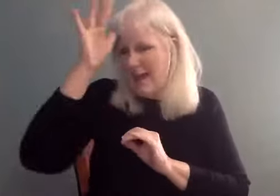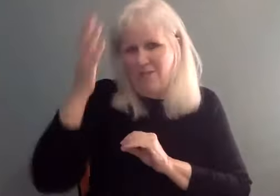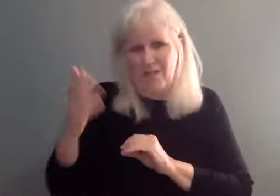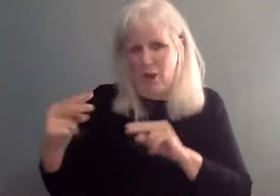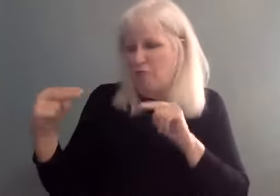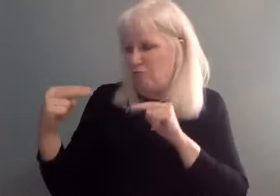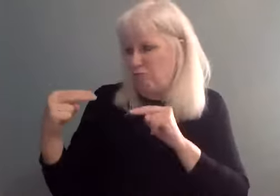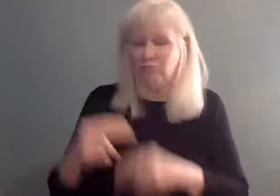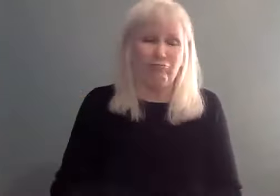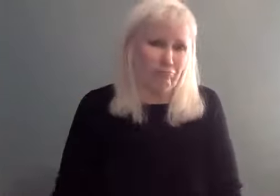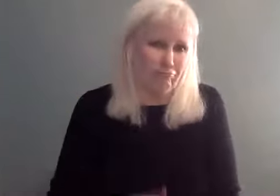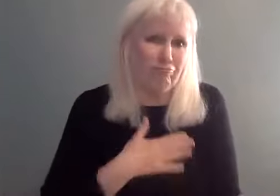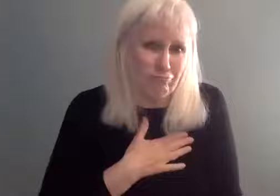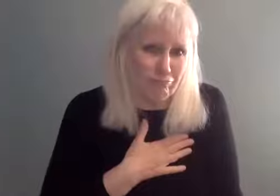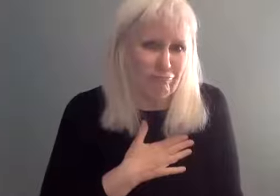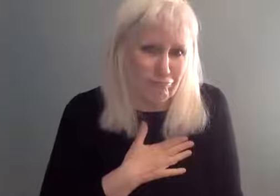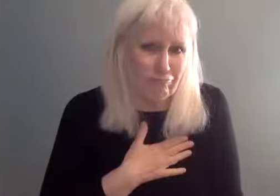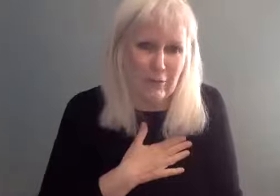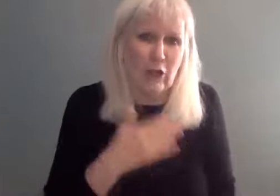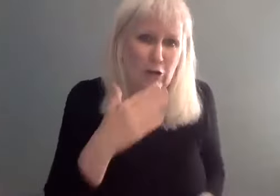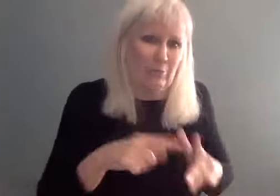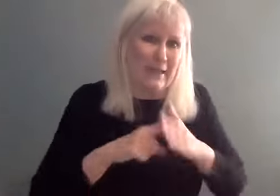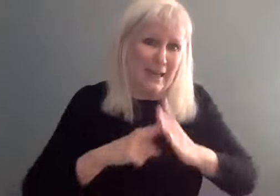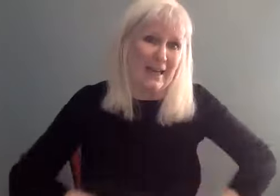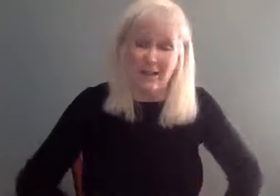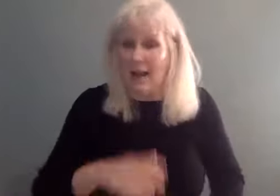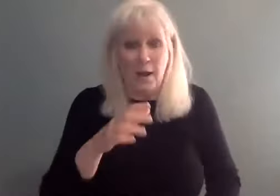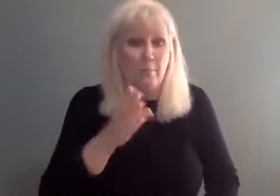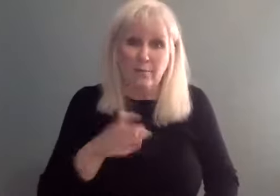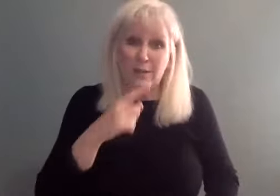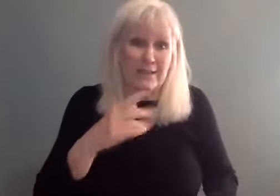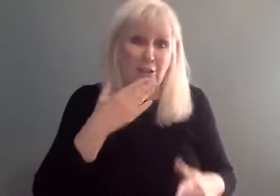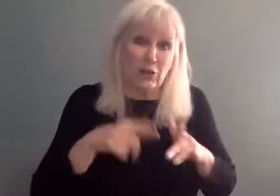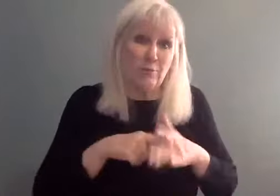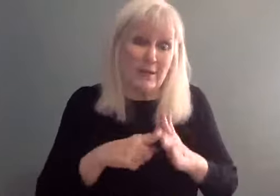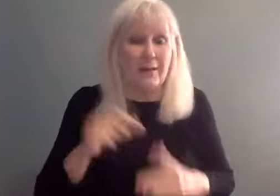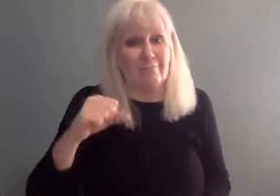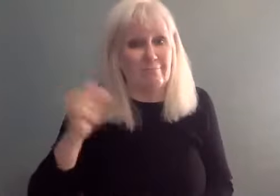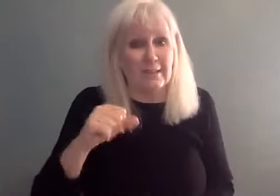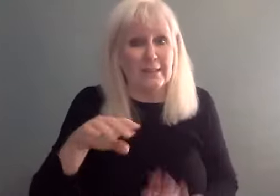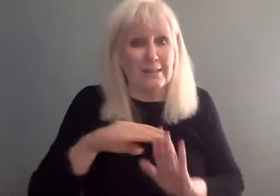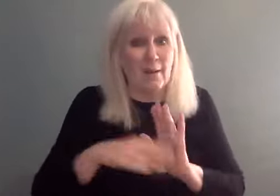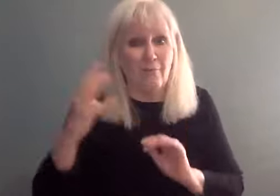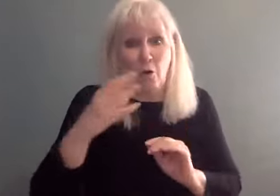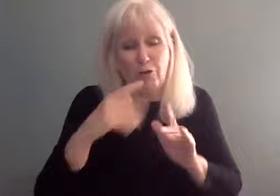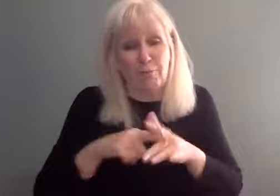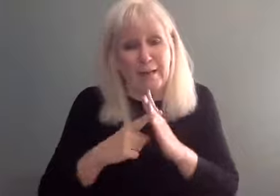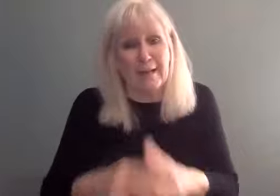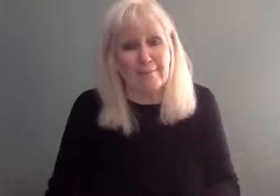It was a really, as it said, it's a good beginning. It's a good beginning. And, and then later